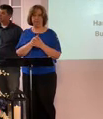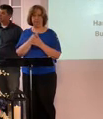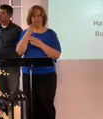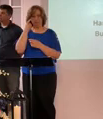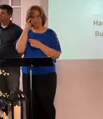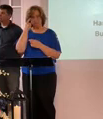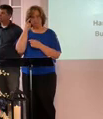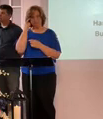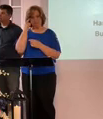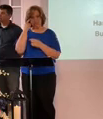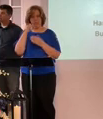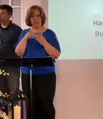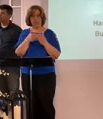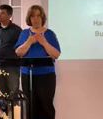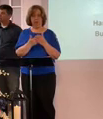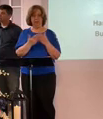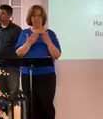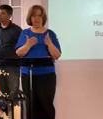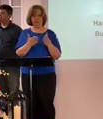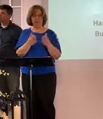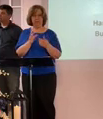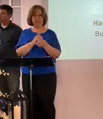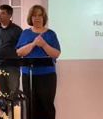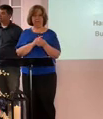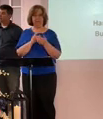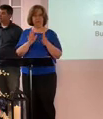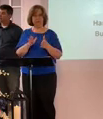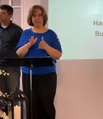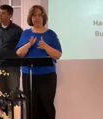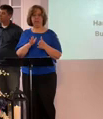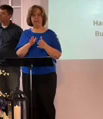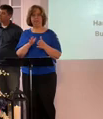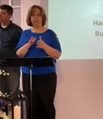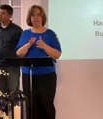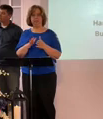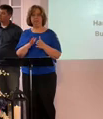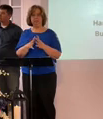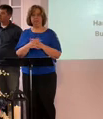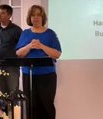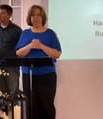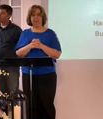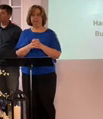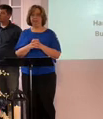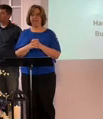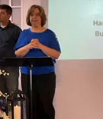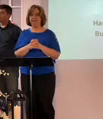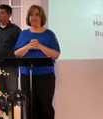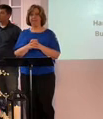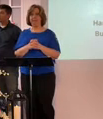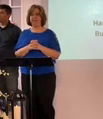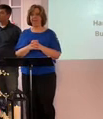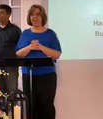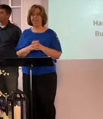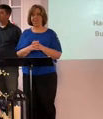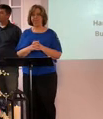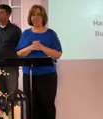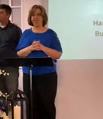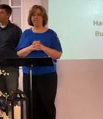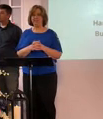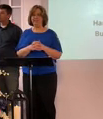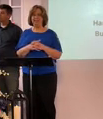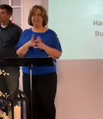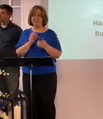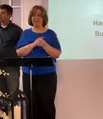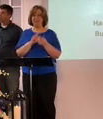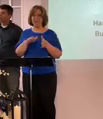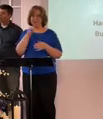happen. And when we got there that day, the doctor said, "I really don't think that this is." She didn't feel right about